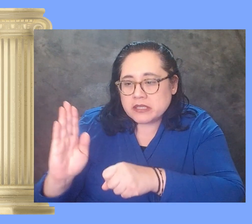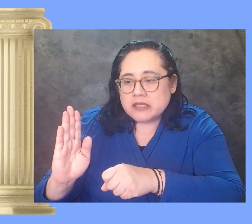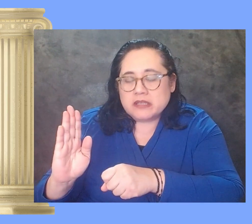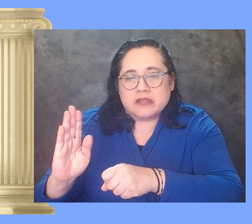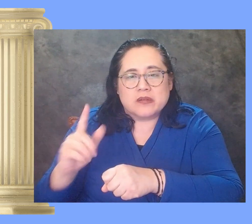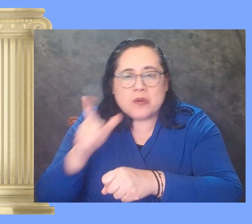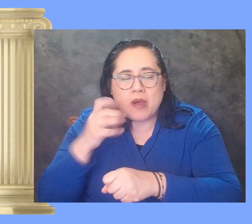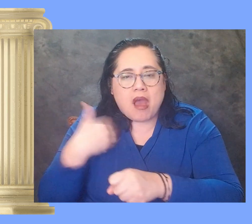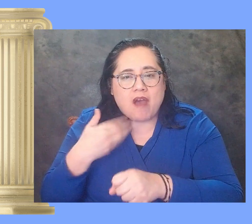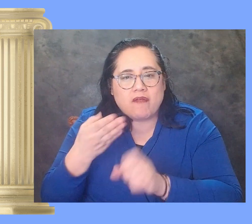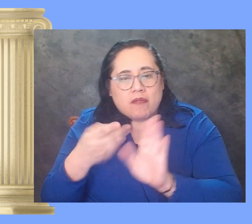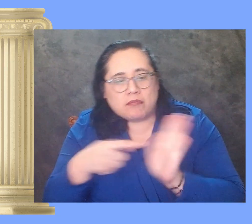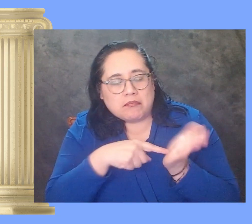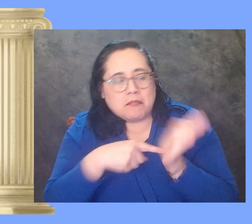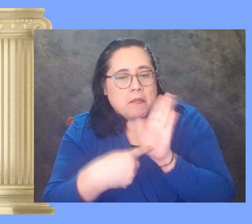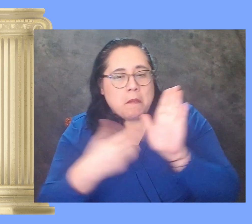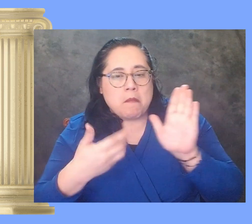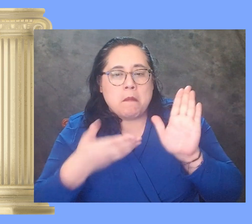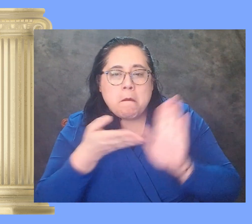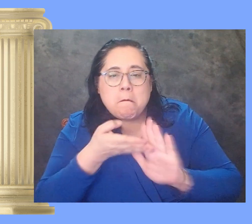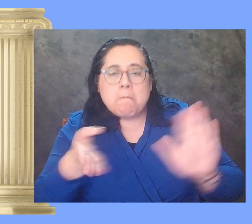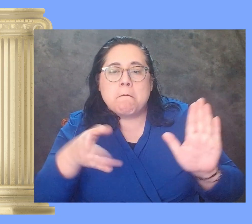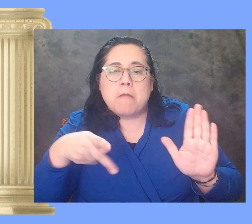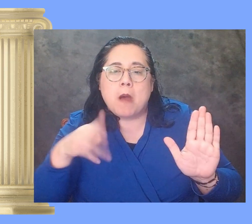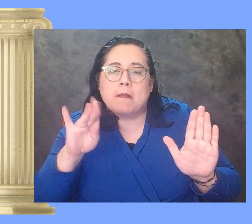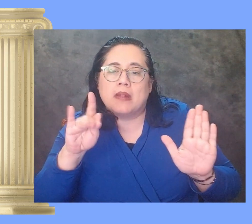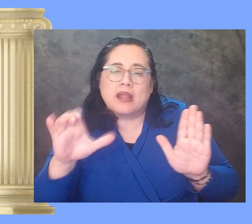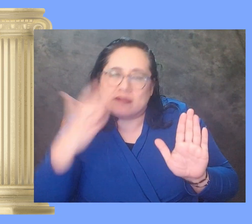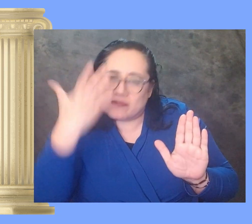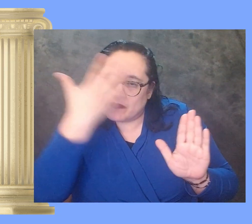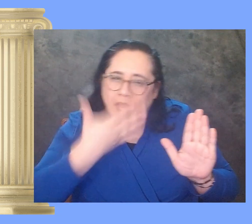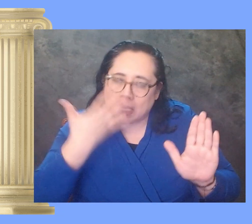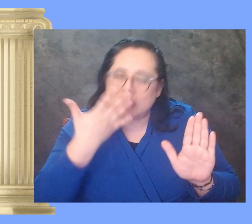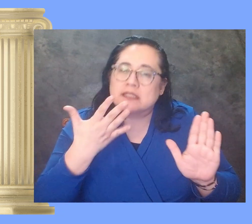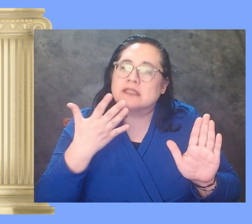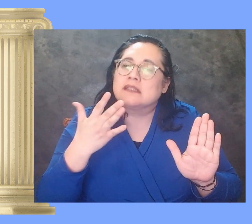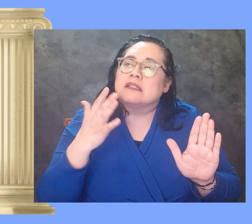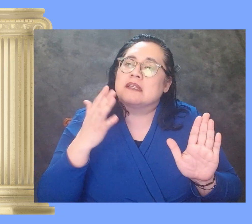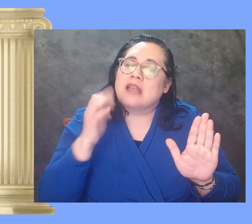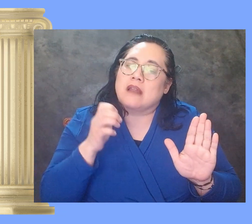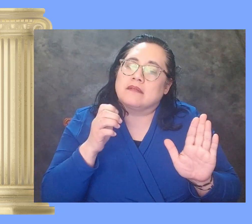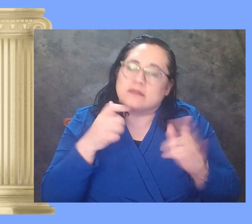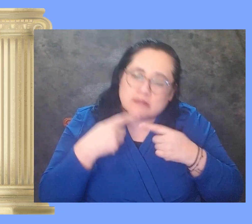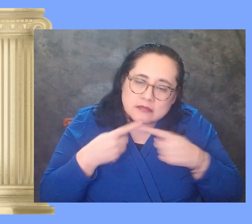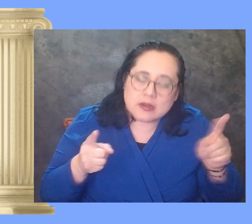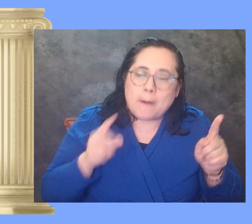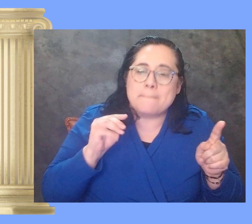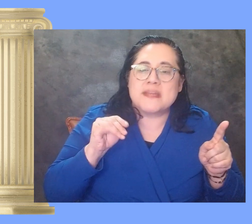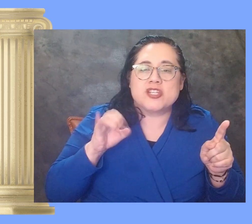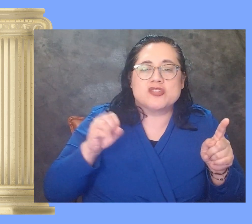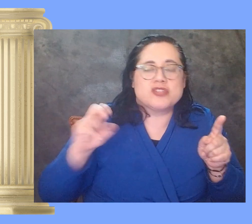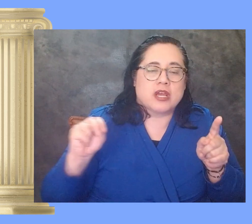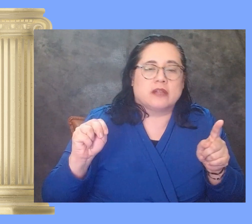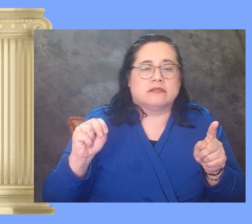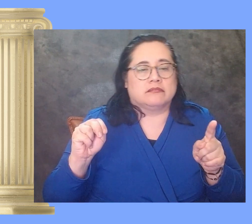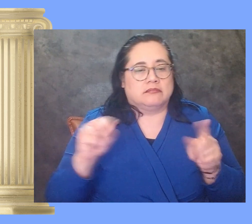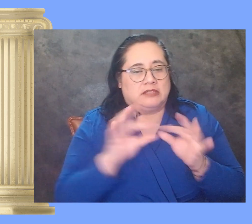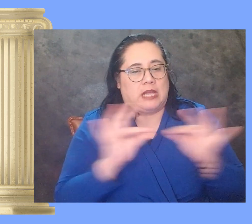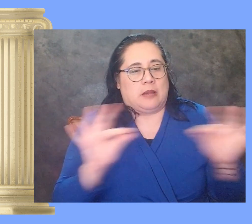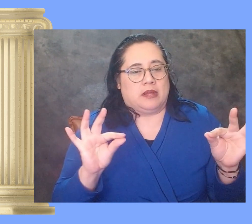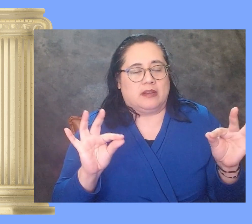or business that has some kind of public facing service. There's a